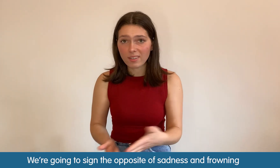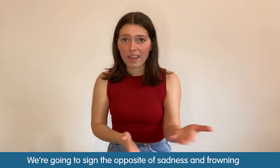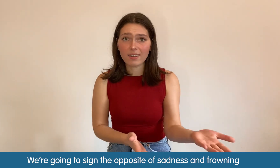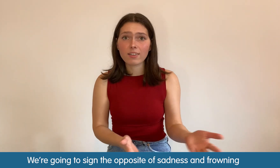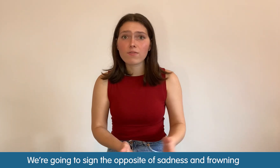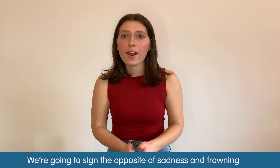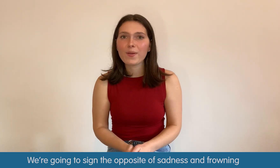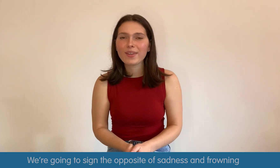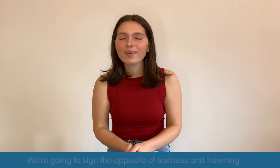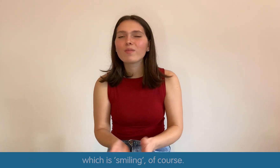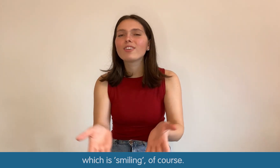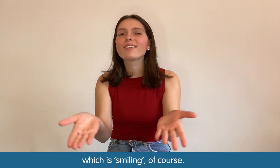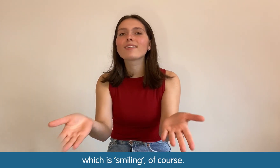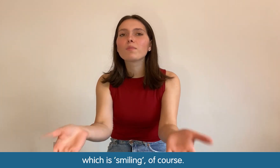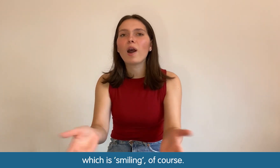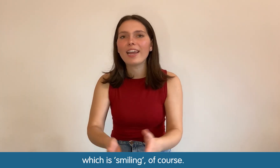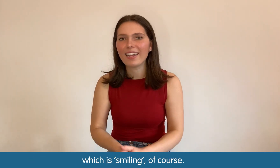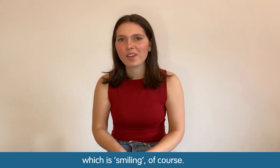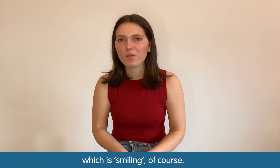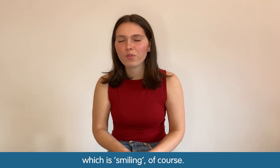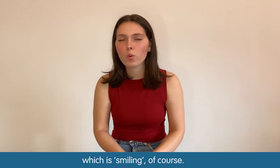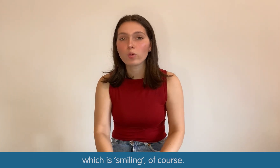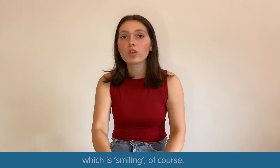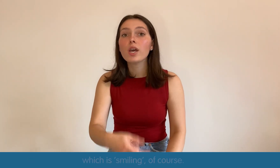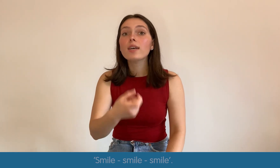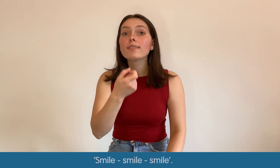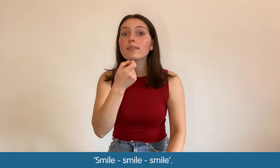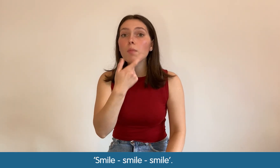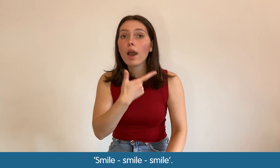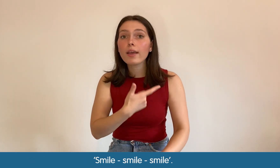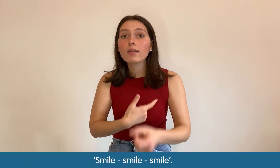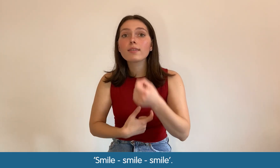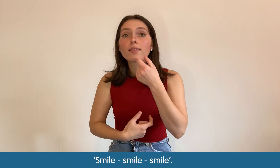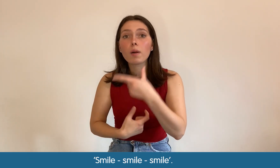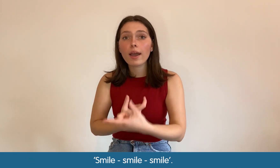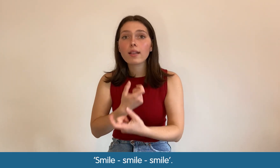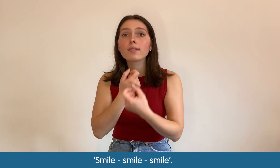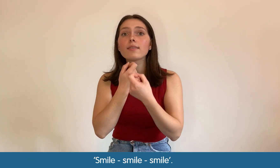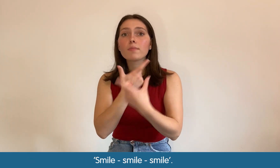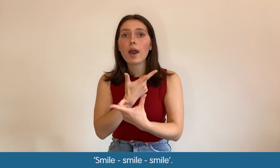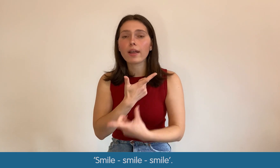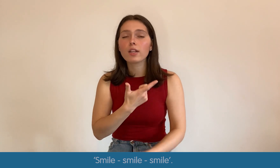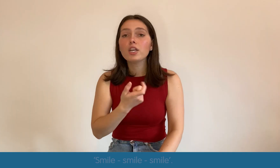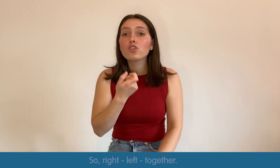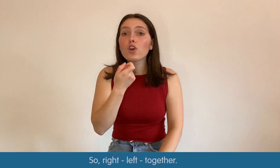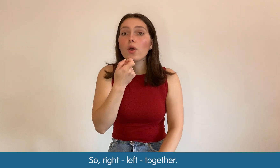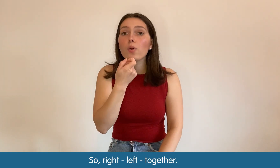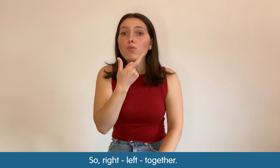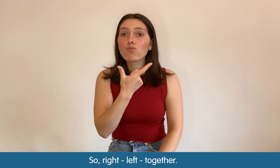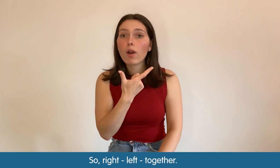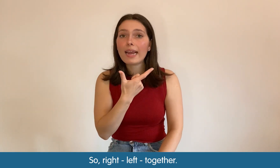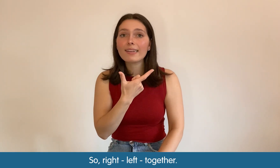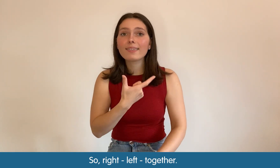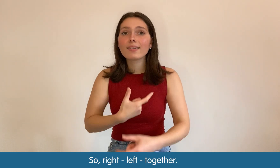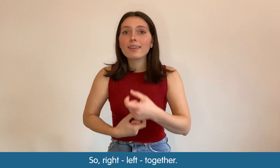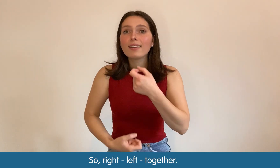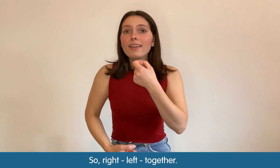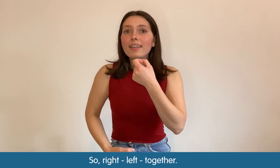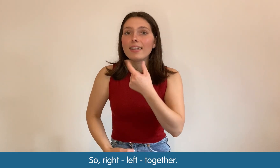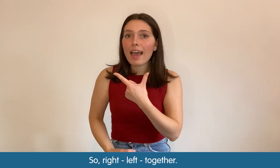sadness and frowning, which is smiling, of course. Smile, smile, smile. So right,